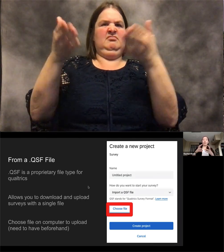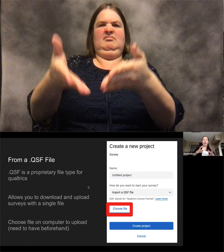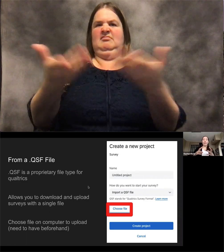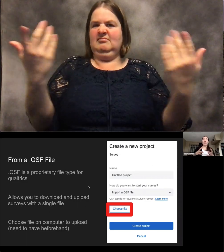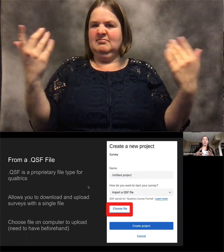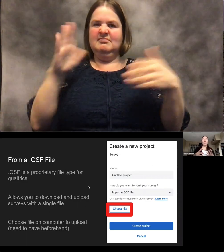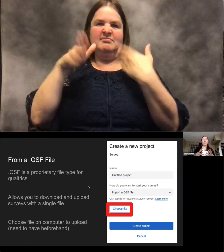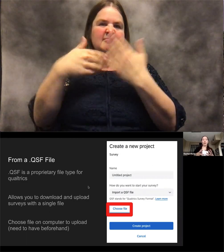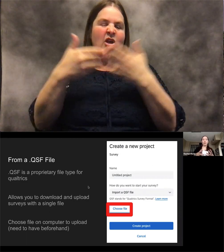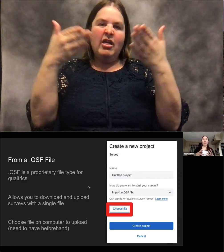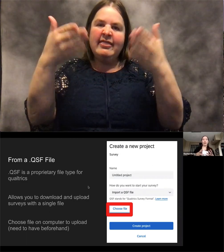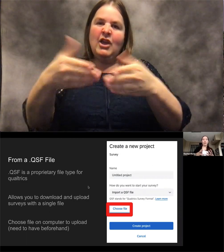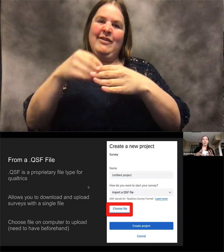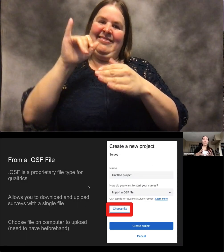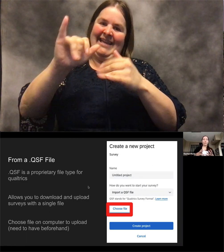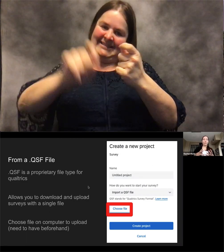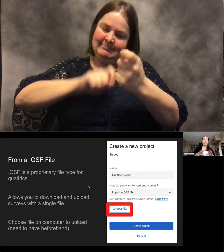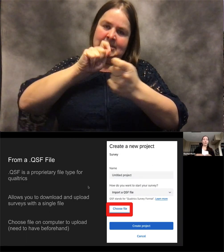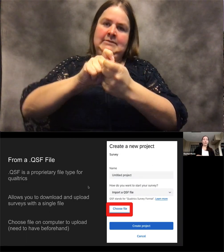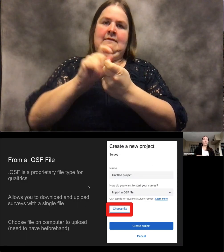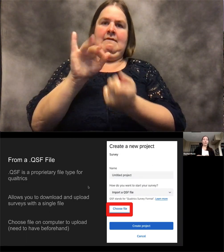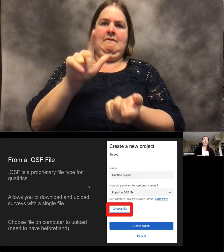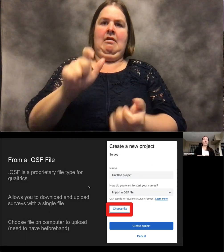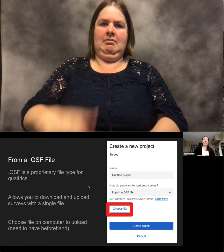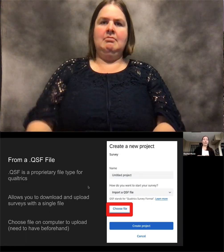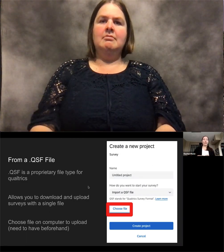is within that specific file.